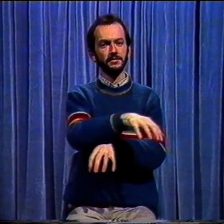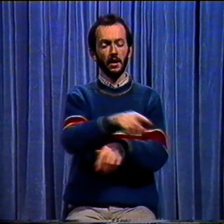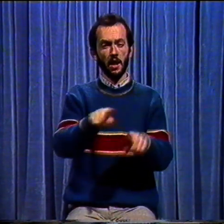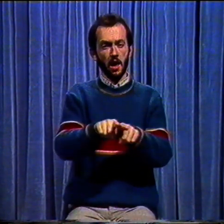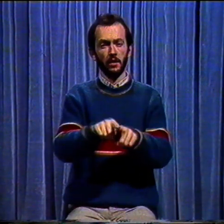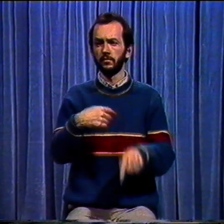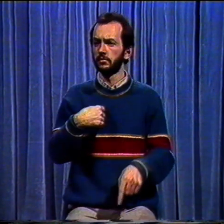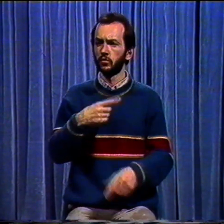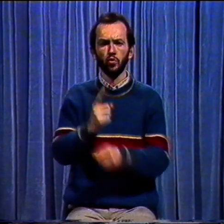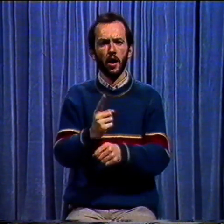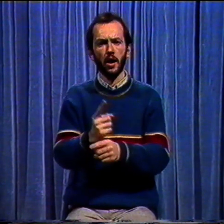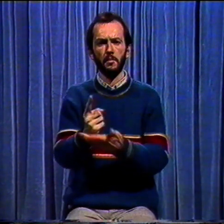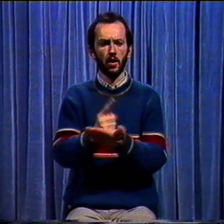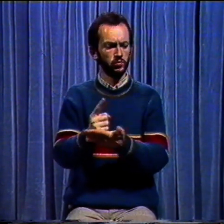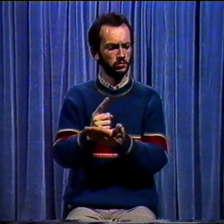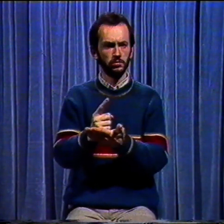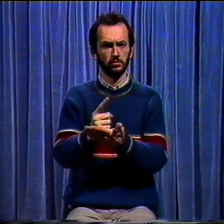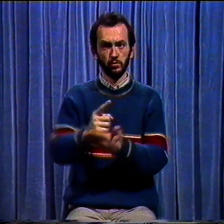place. Like, for example, I'm talking about